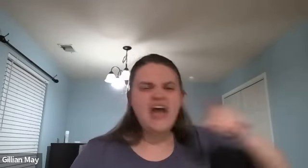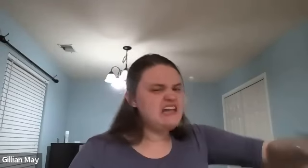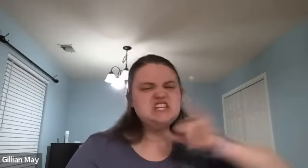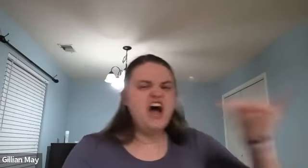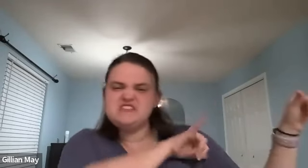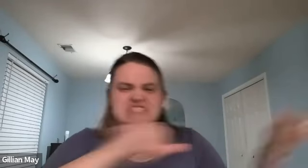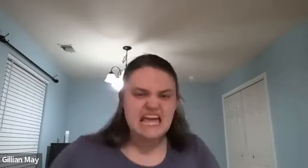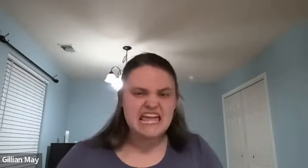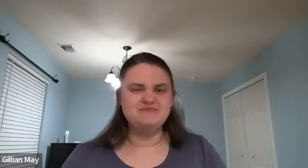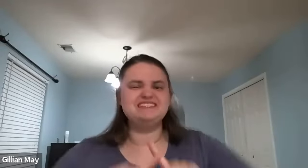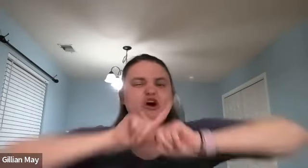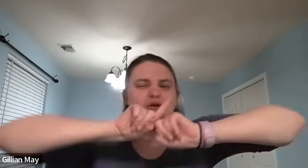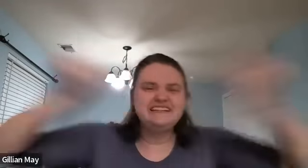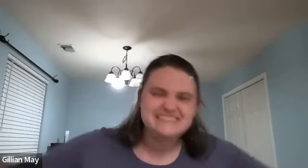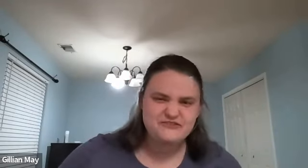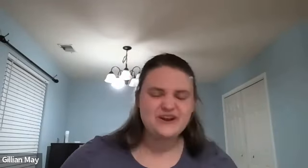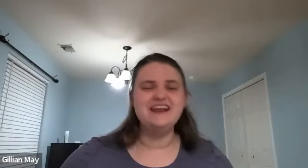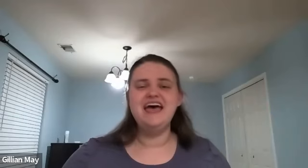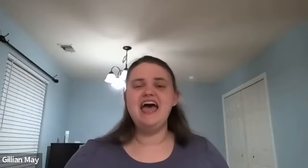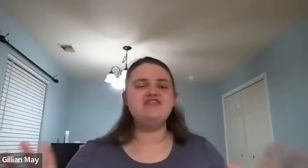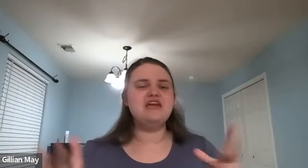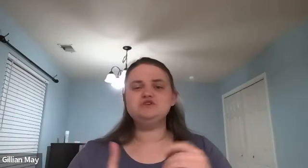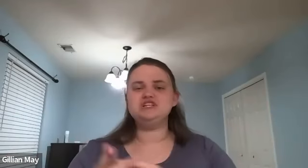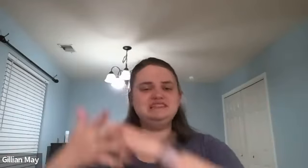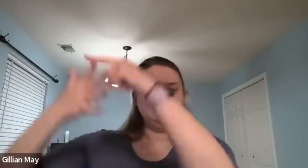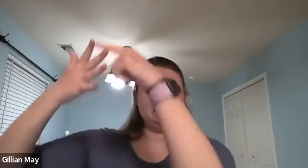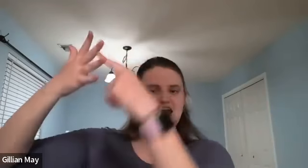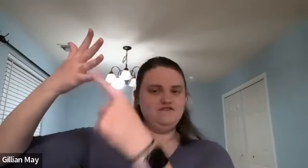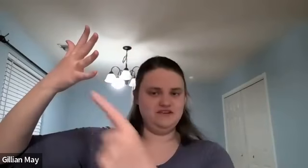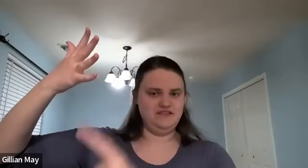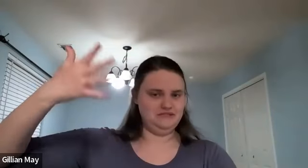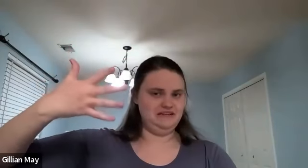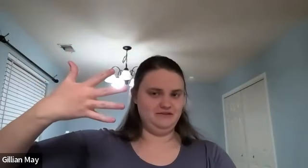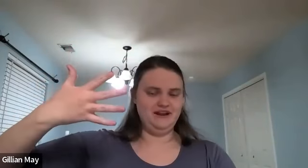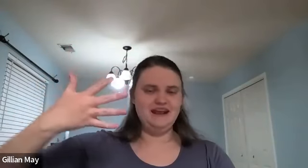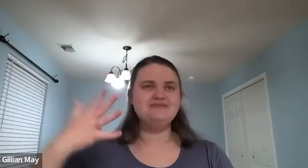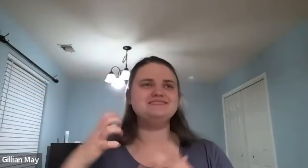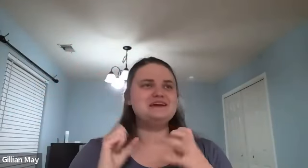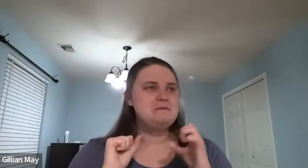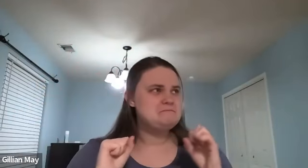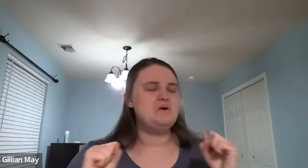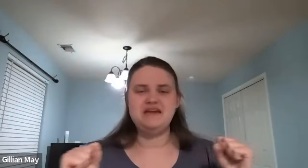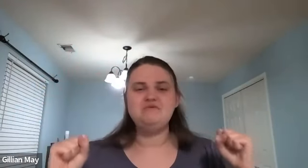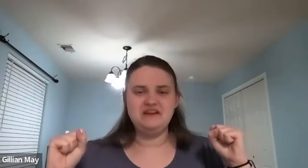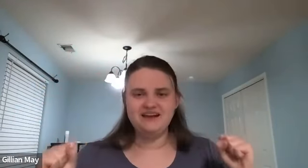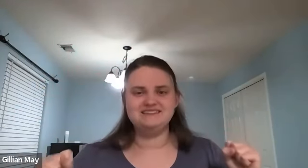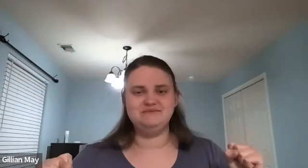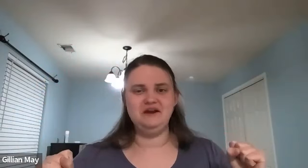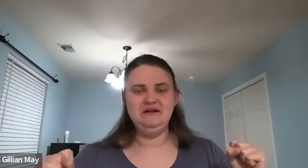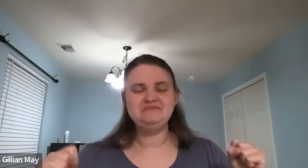that's not the same. That's totally different. And they would just list everything that was different. And I was like, okay, we got somewhere.